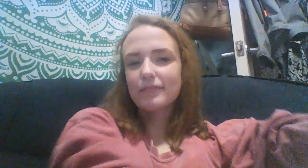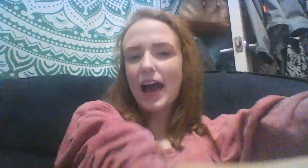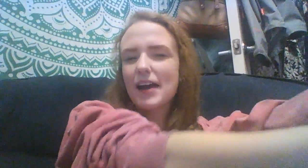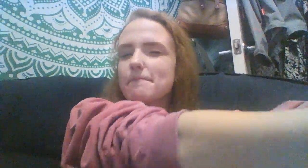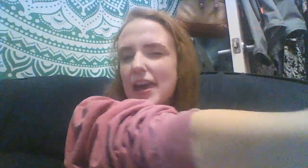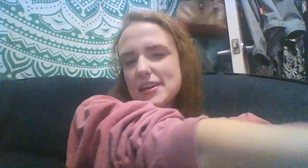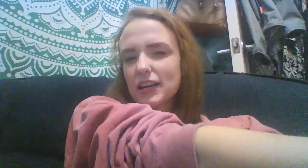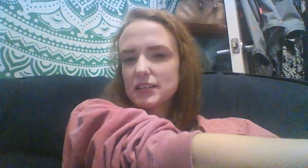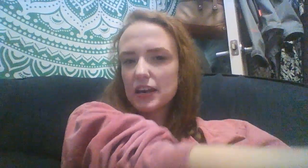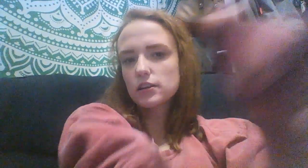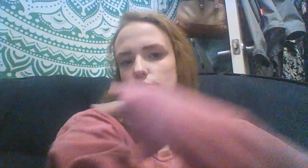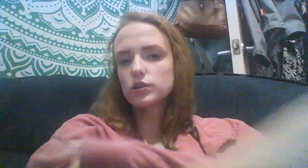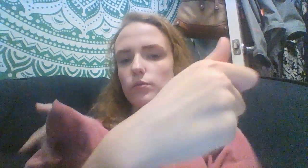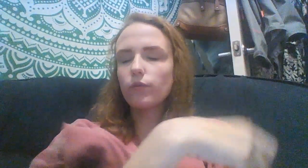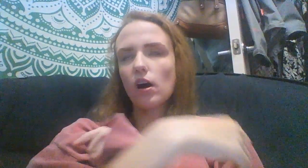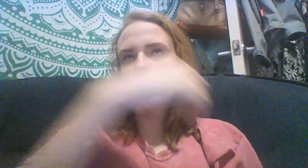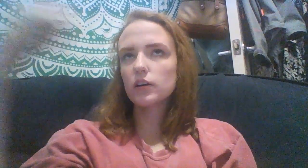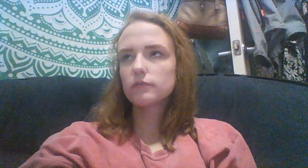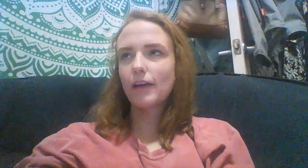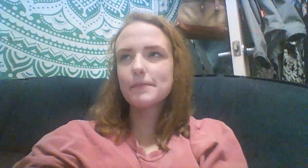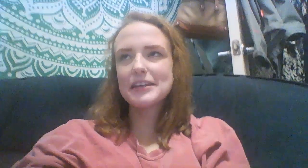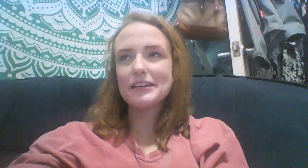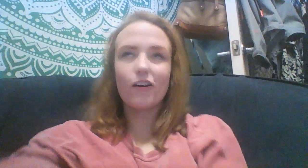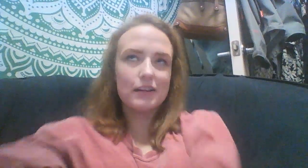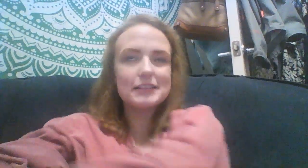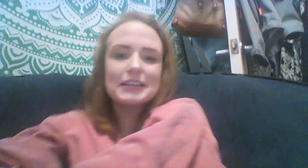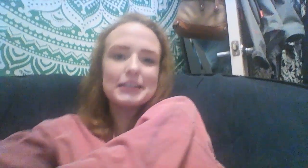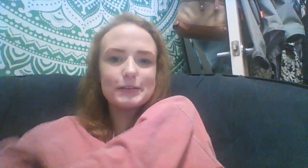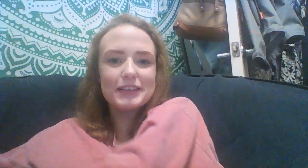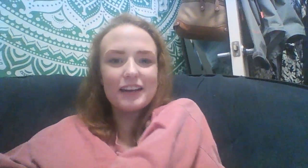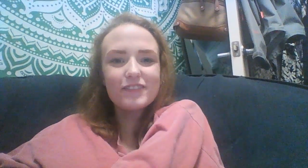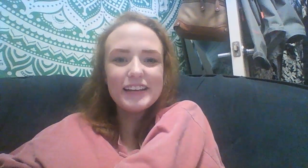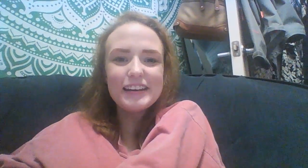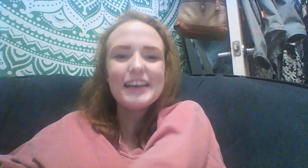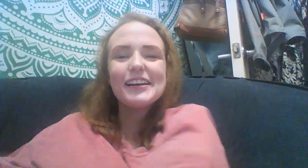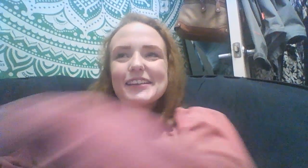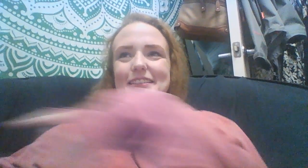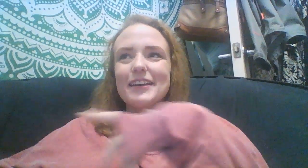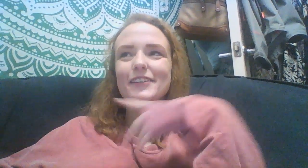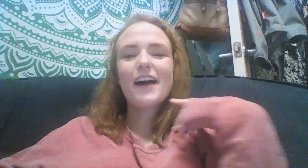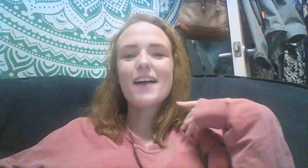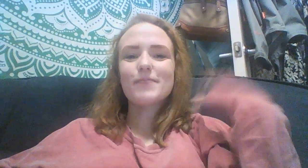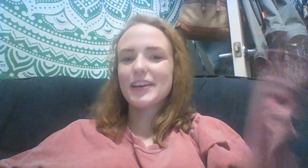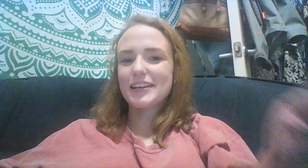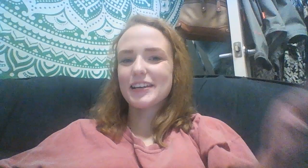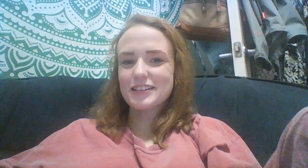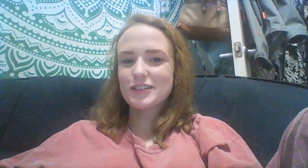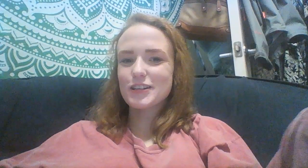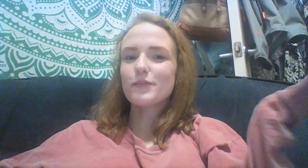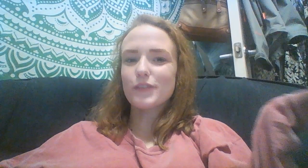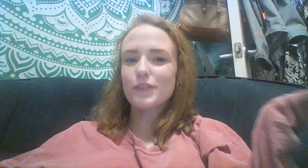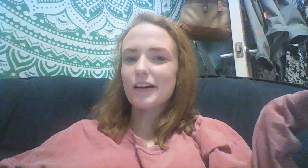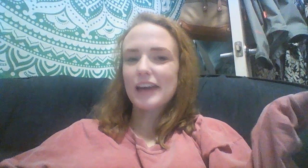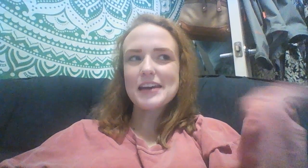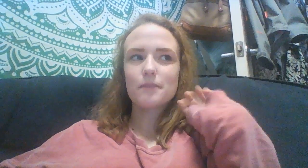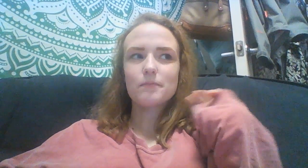I may continue to do a vlog. I mean, honestly, this is kind of fun. So I might continue to do a vlog, and I'm really